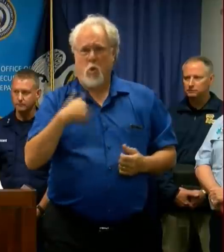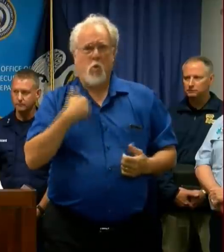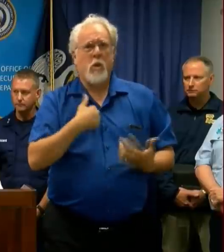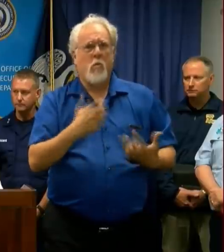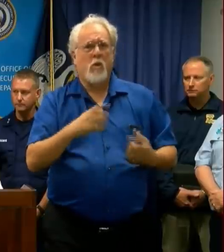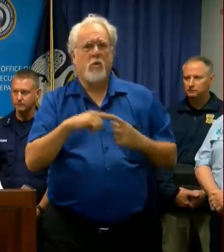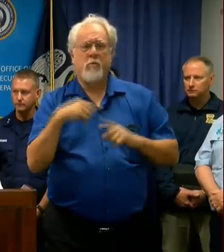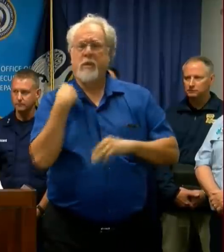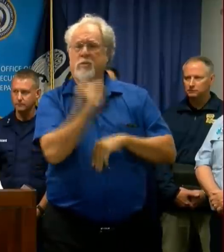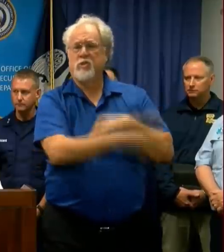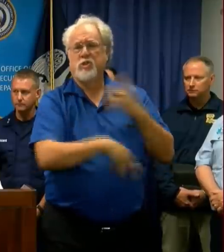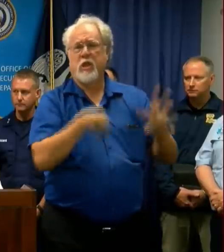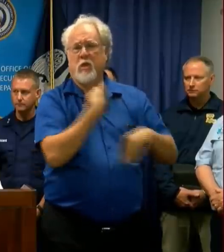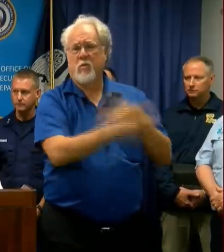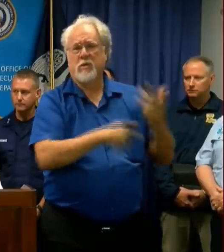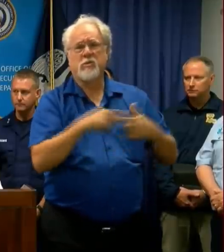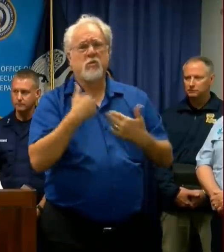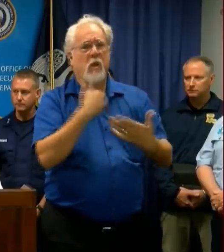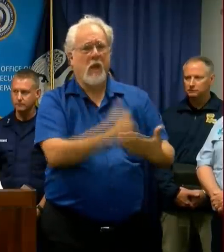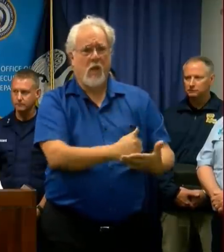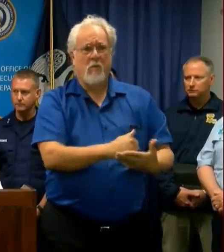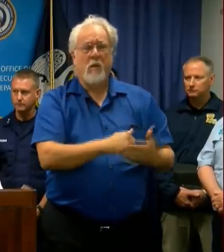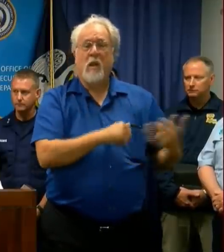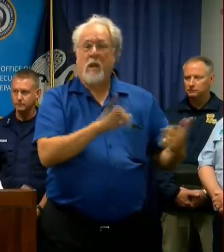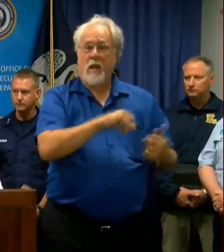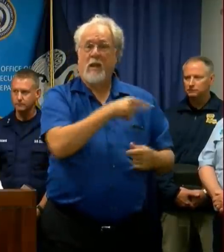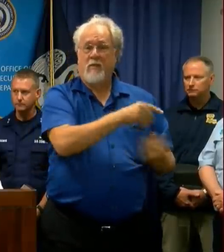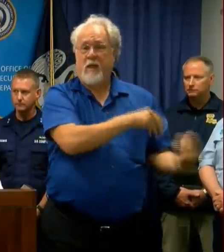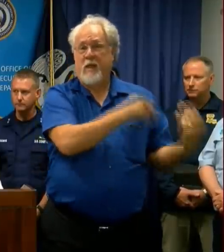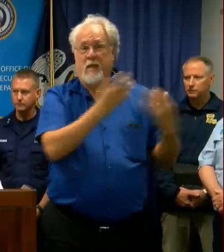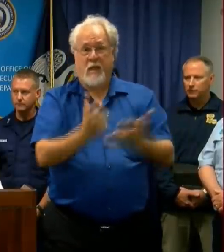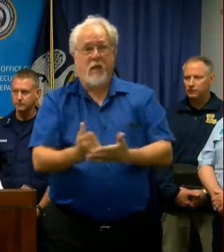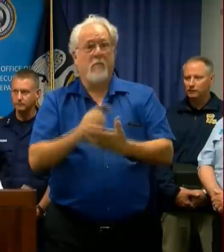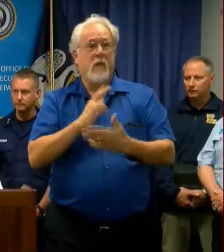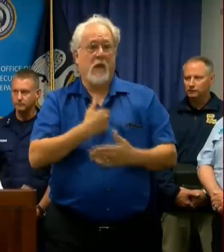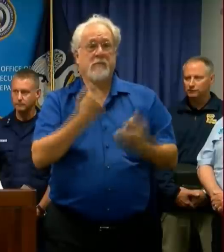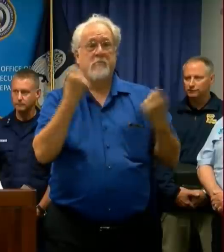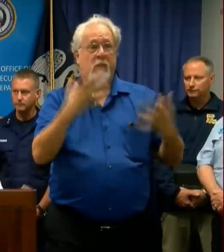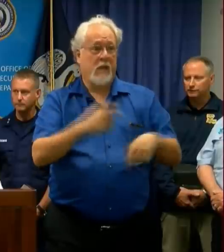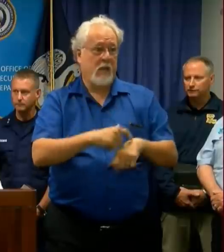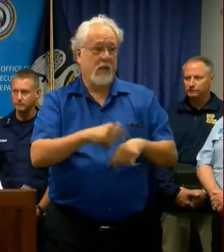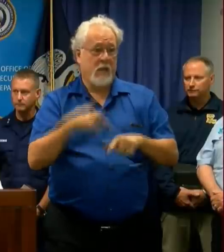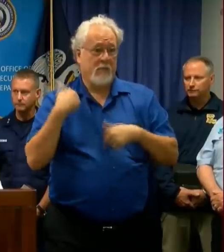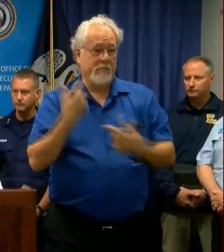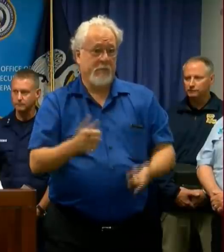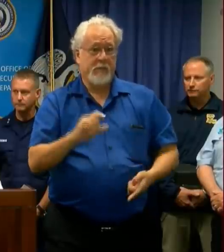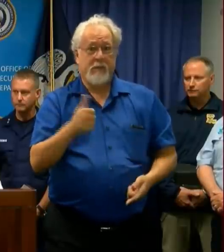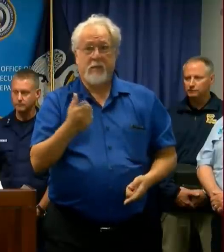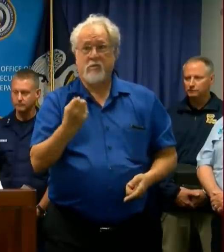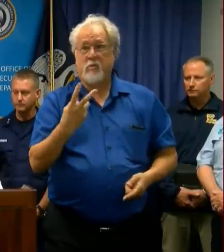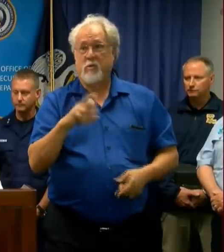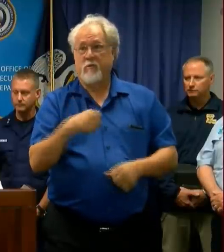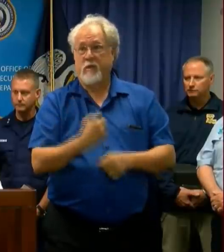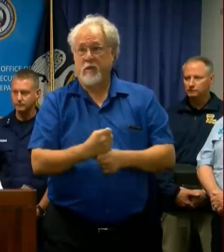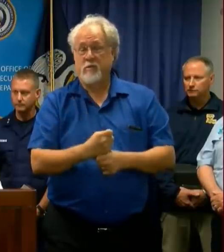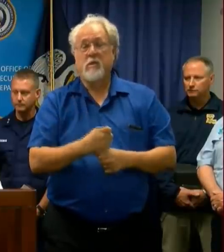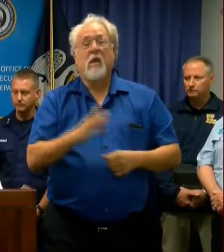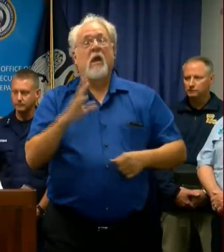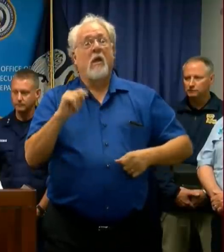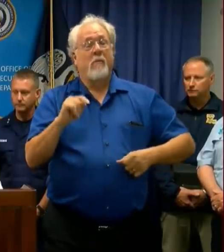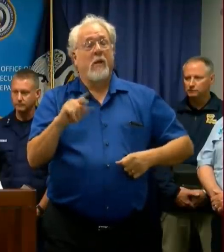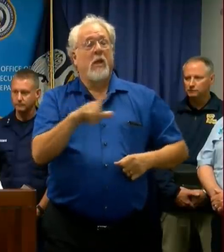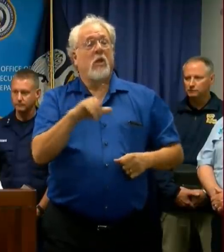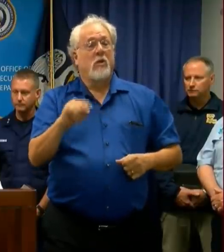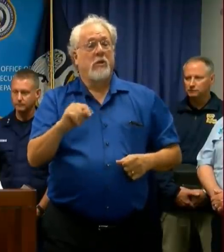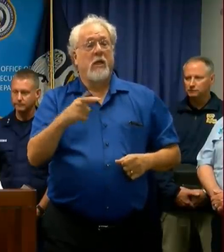be as generous as we can to help them in the way that they've helped us numerous times over the last 10 or 12 years. But